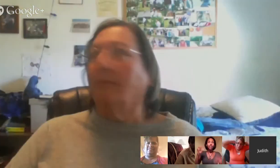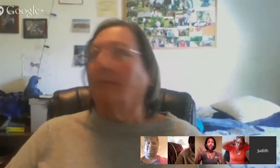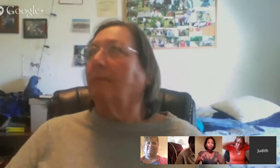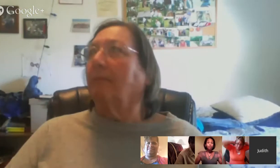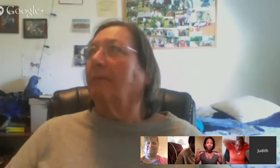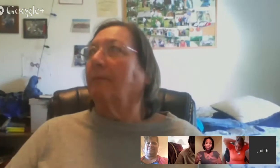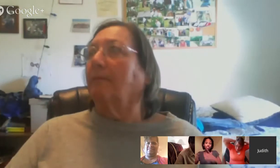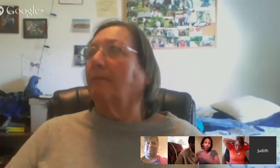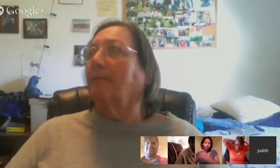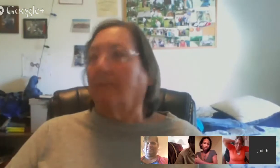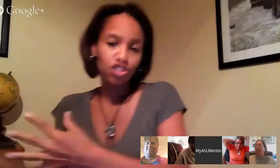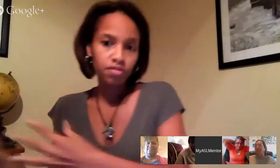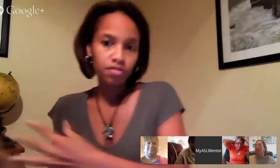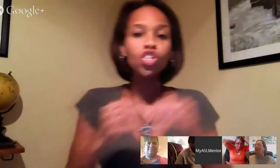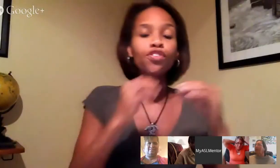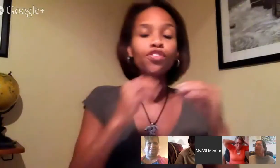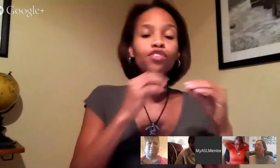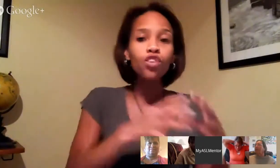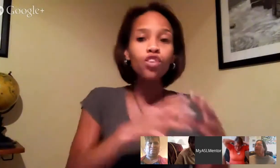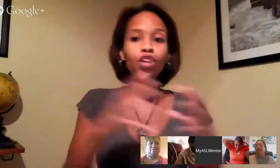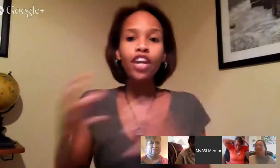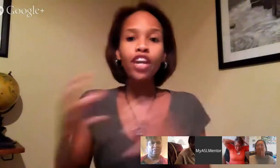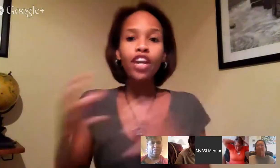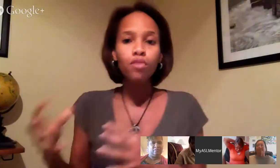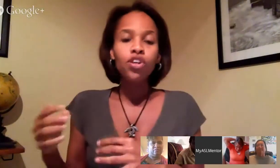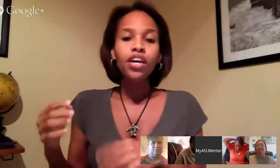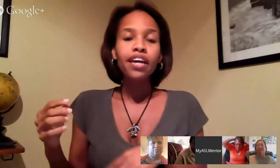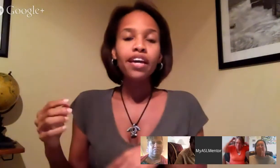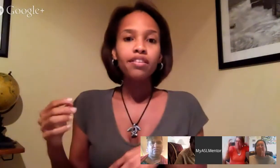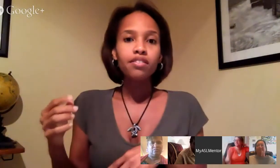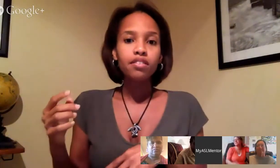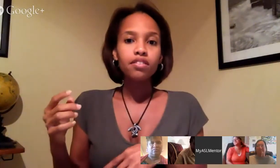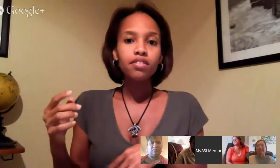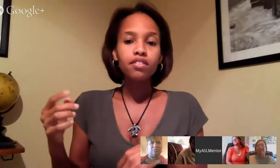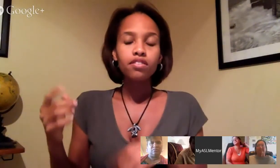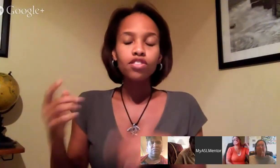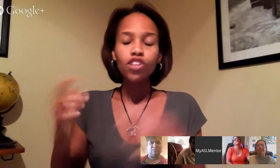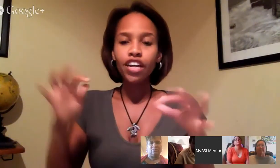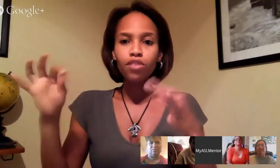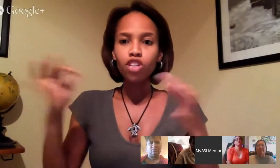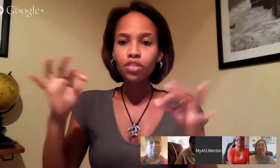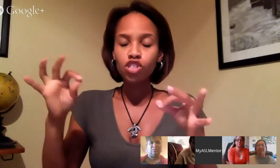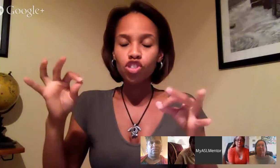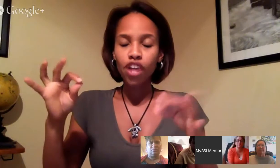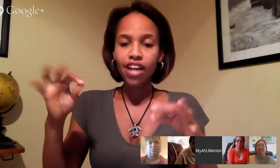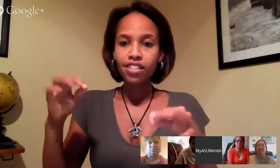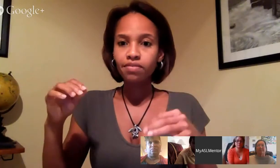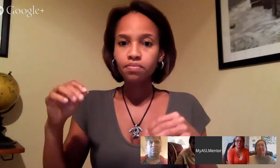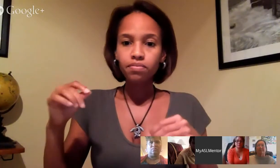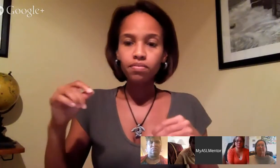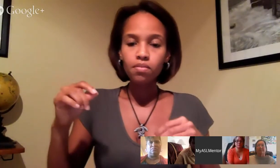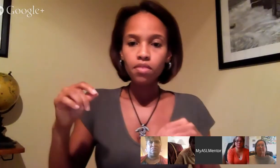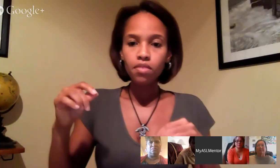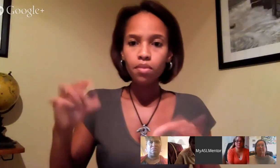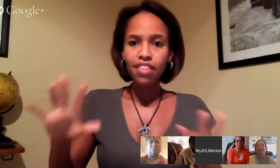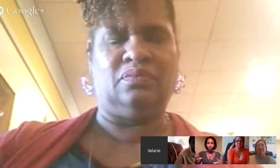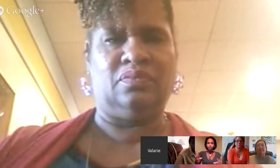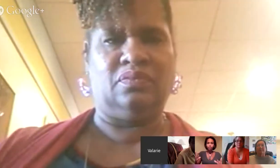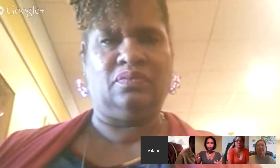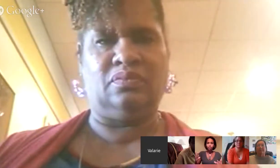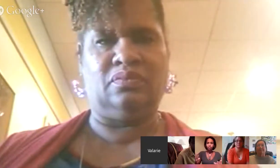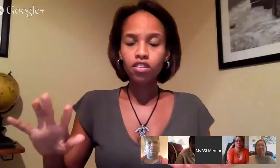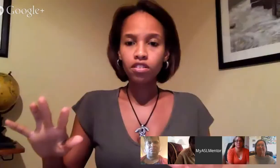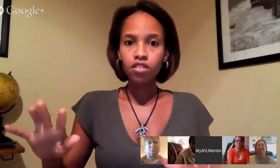that grammar says the question. So to follow the grammar, sorry, I'm a little bit distracted. I think it